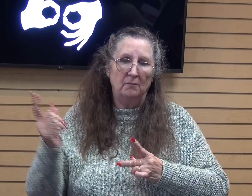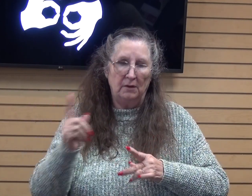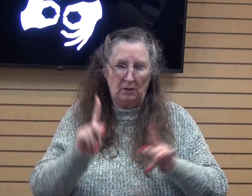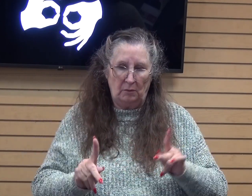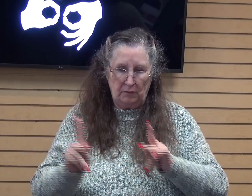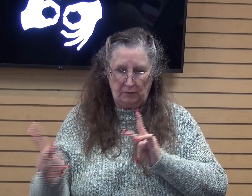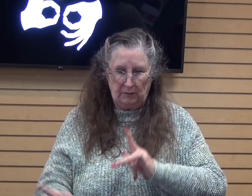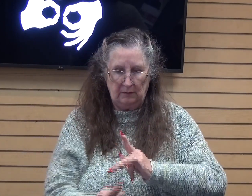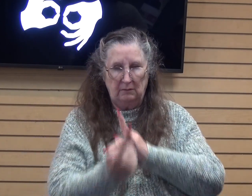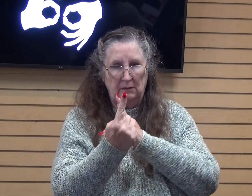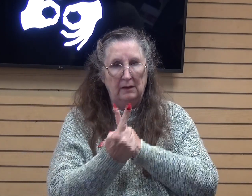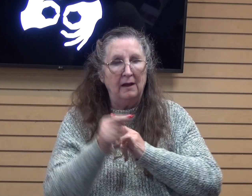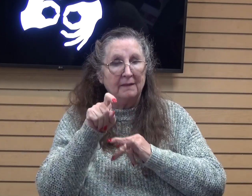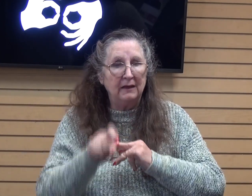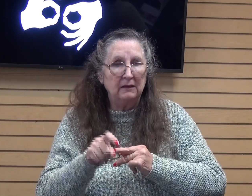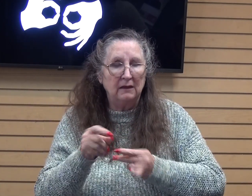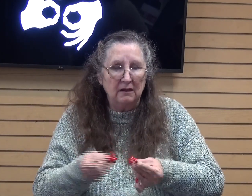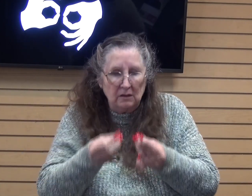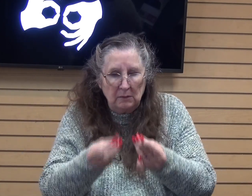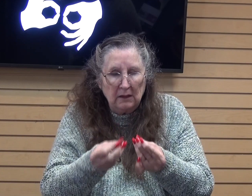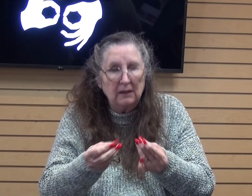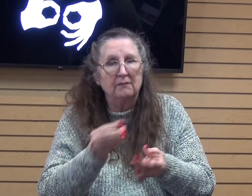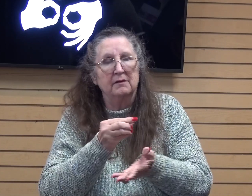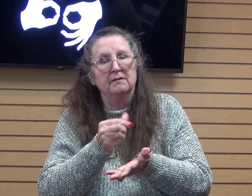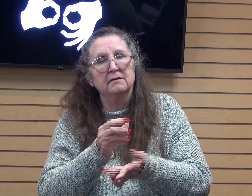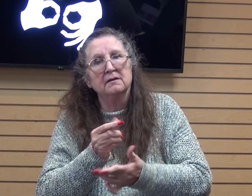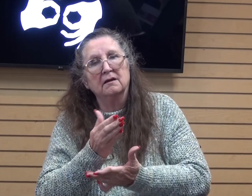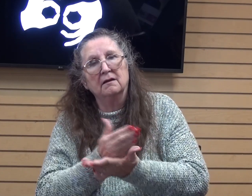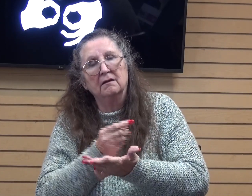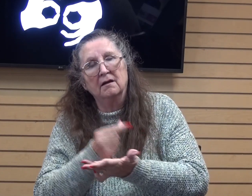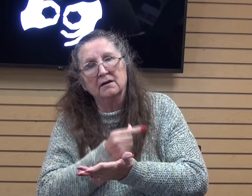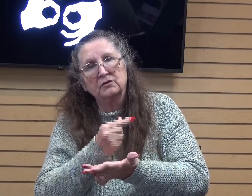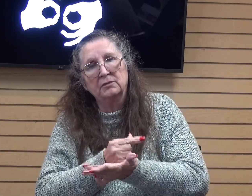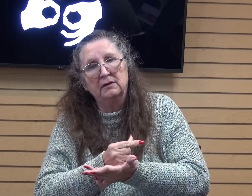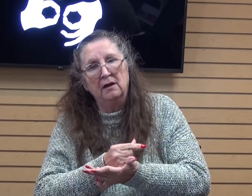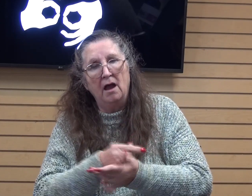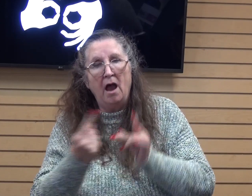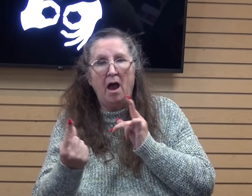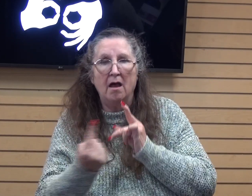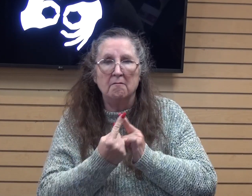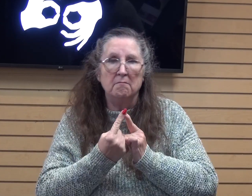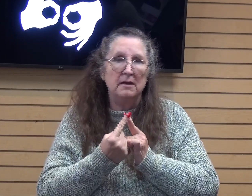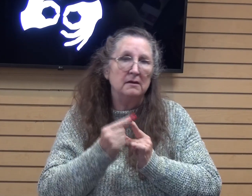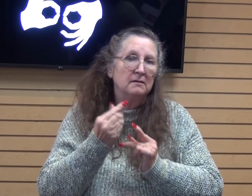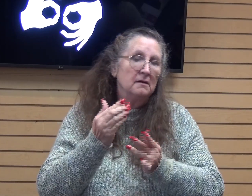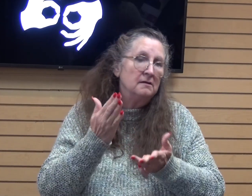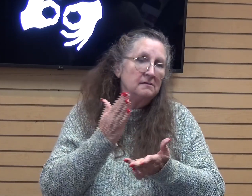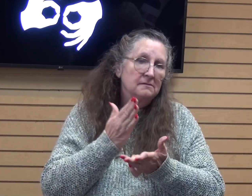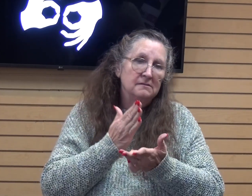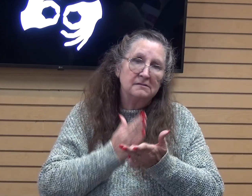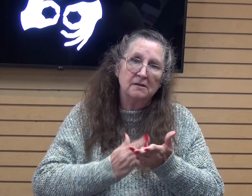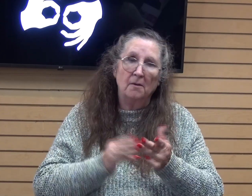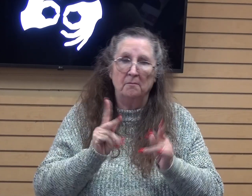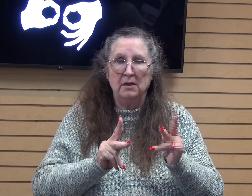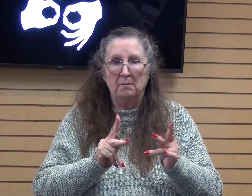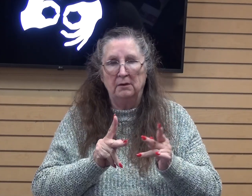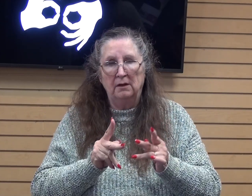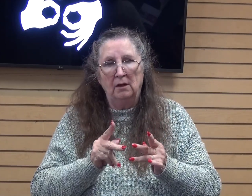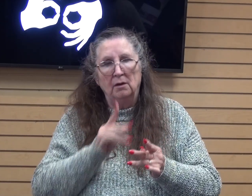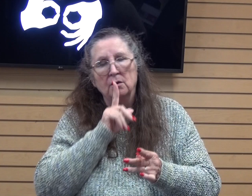gospel. I have met some people that absolutely love Jesus, but unless you really